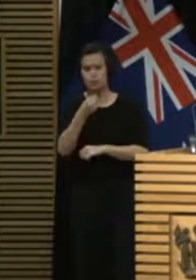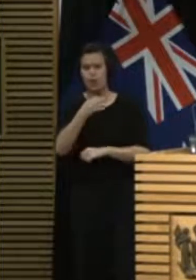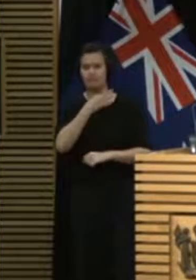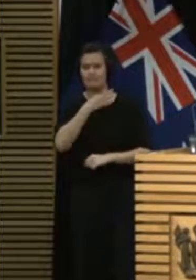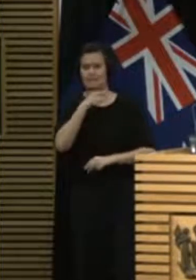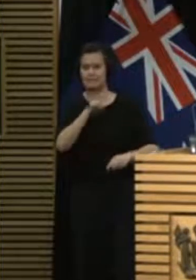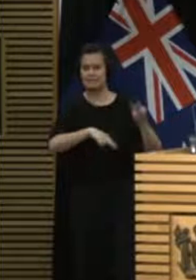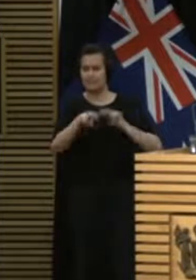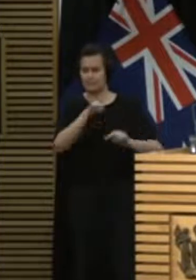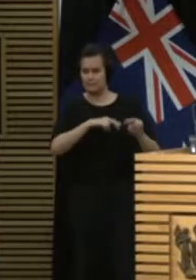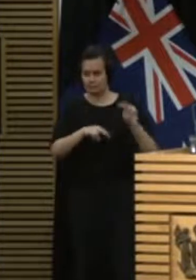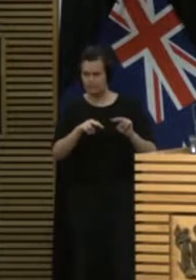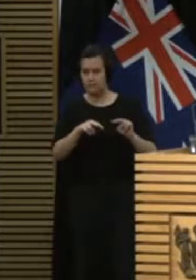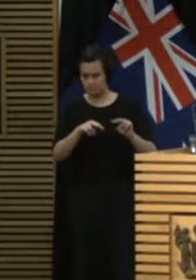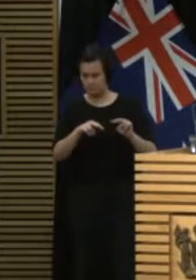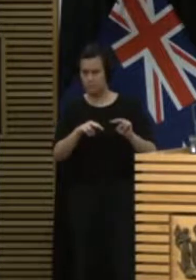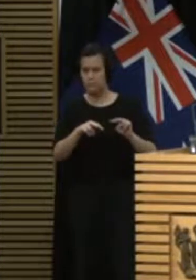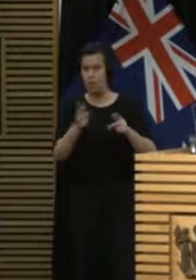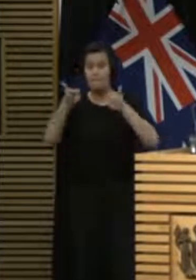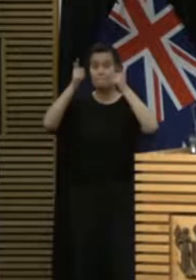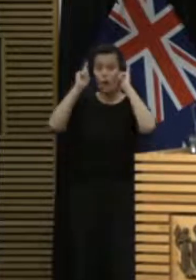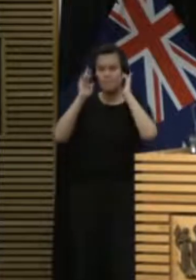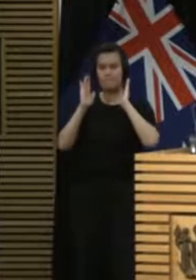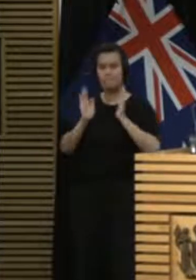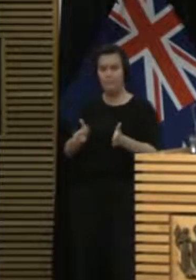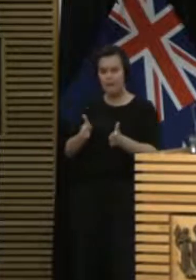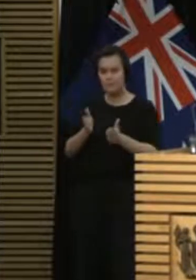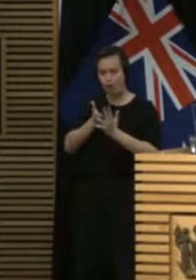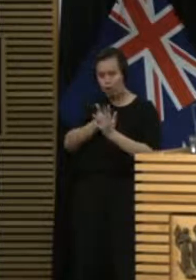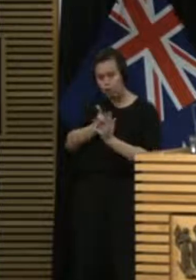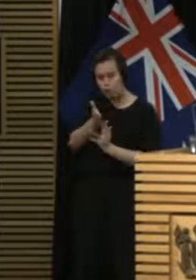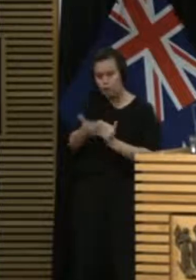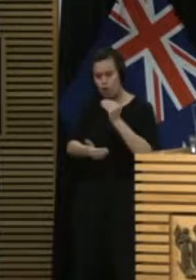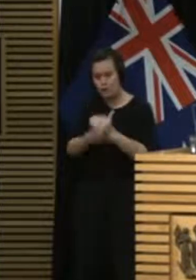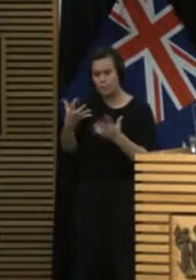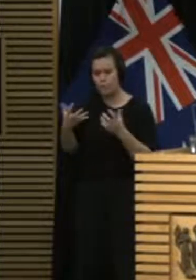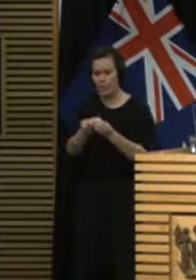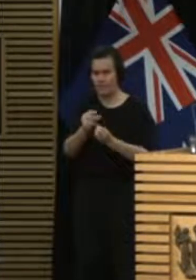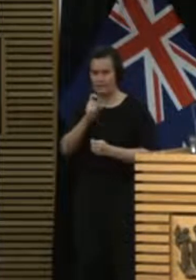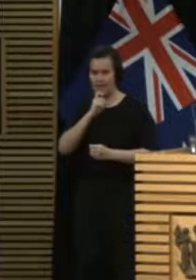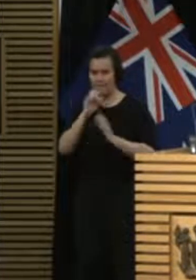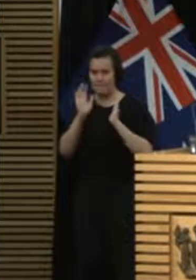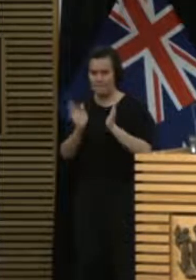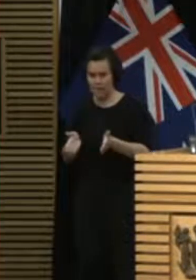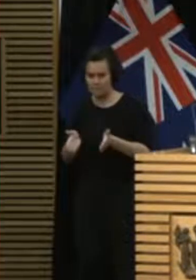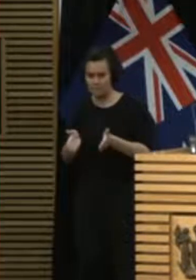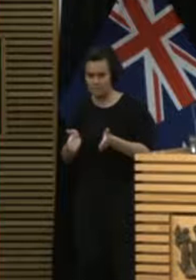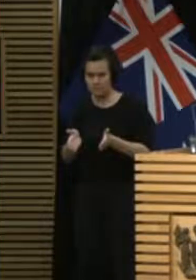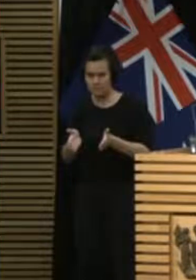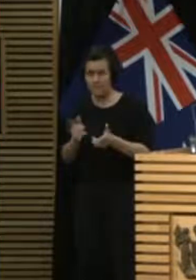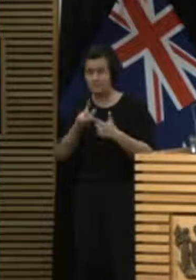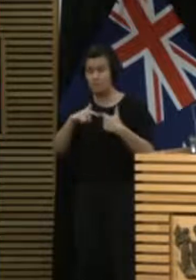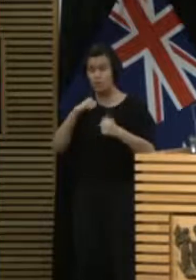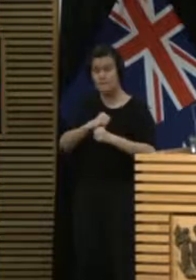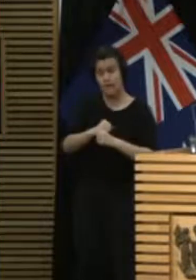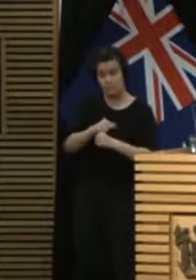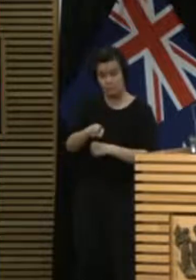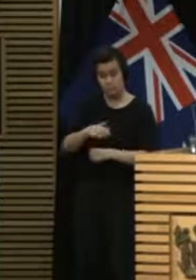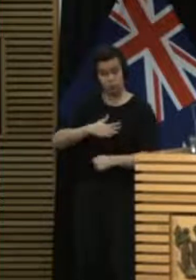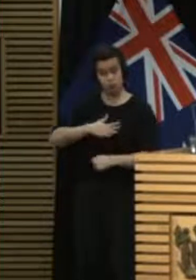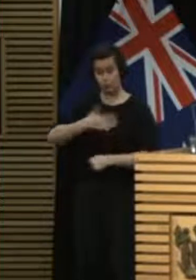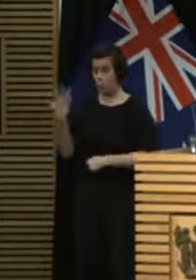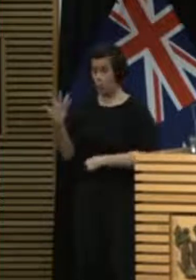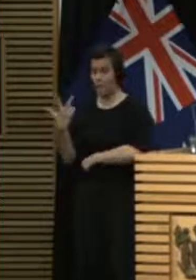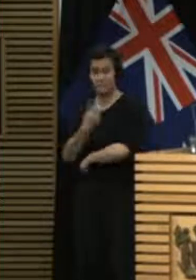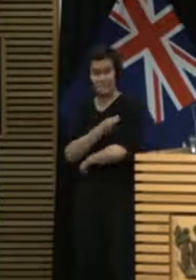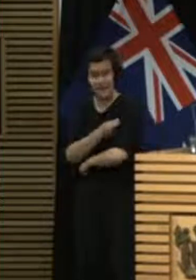reasonable process with employees. They will need to consider, for example, whether it is possible to redeploy them into work that is not covered and